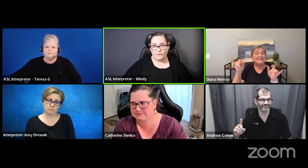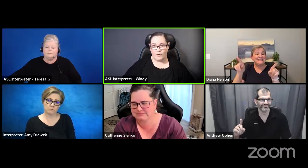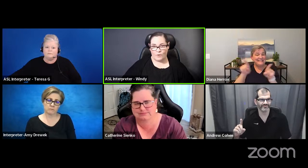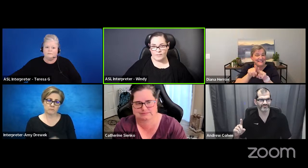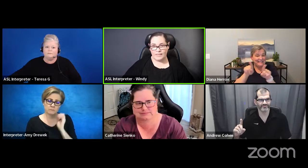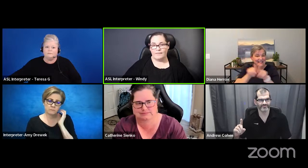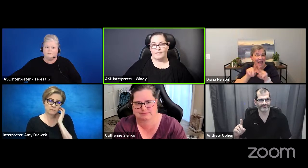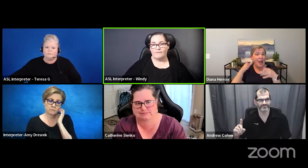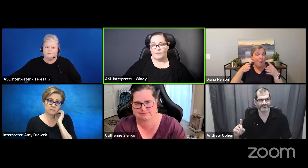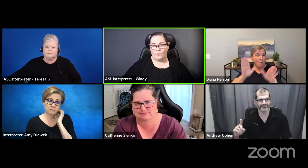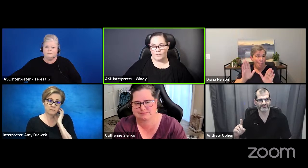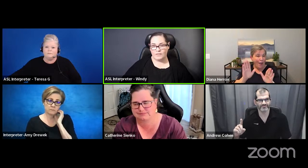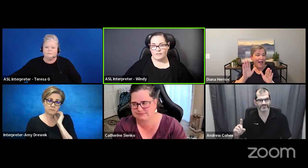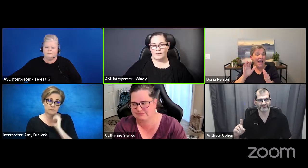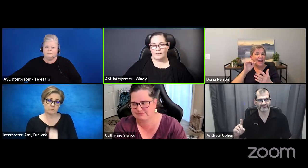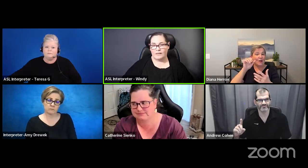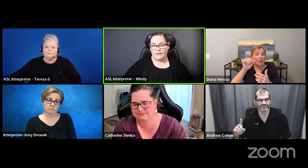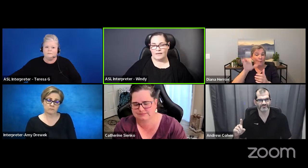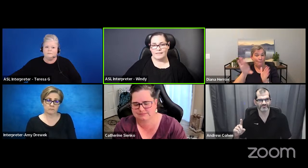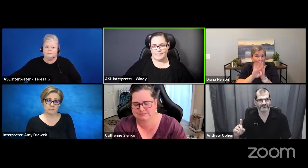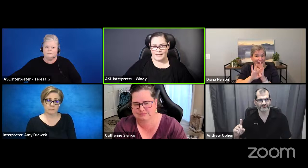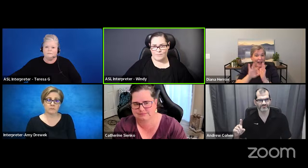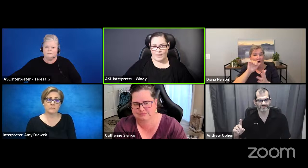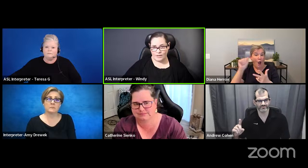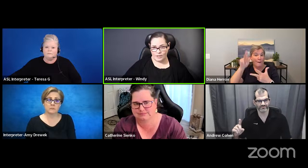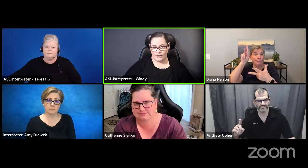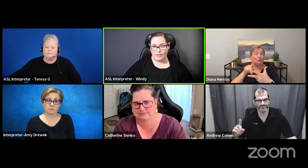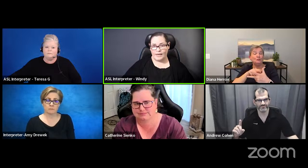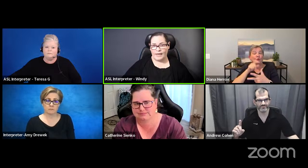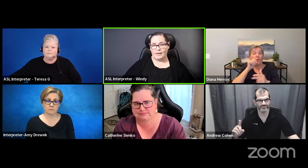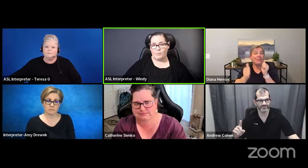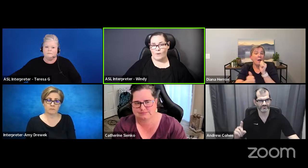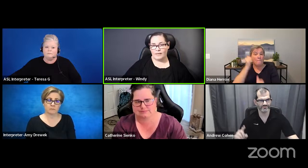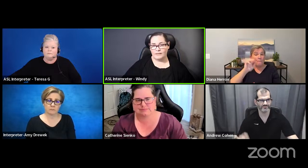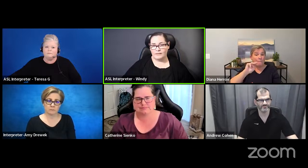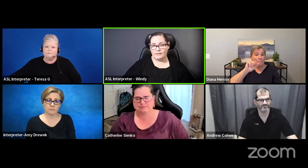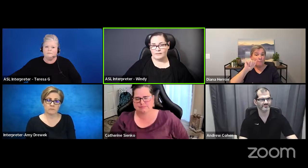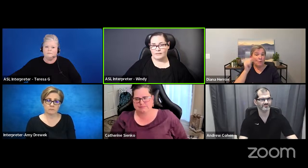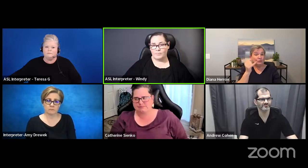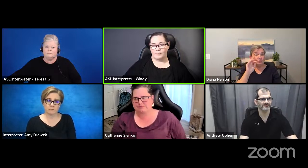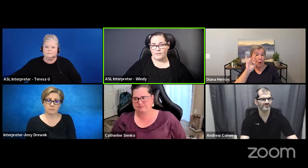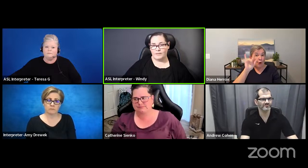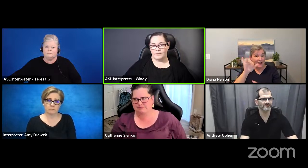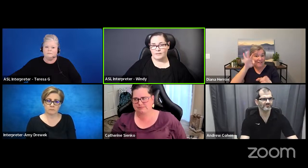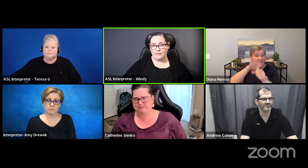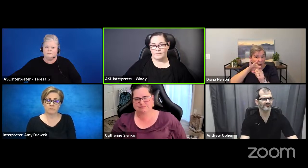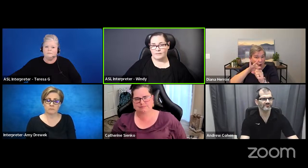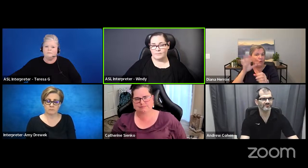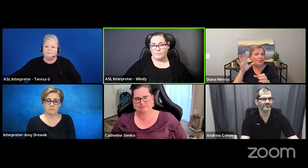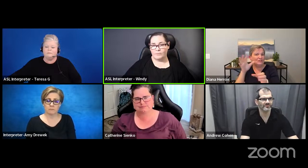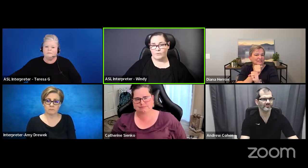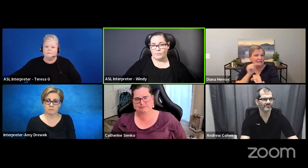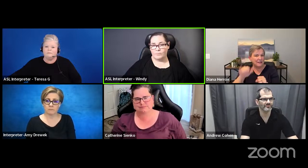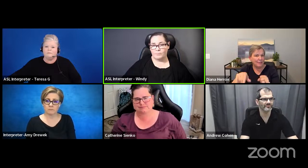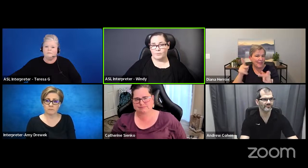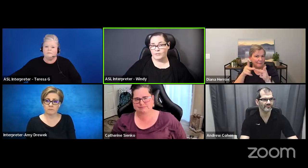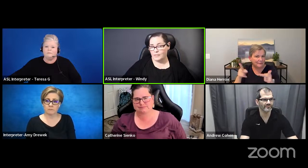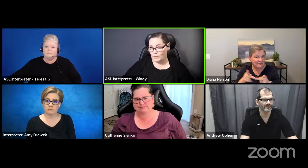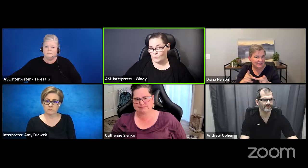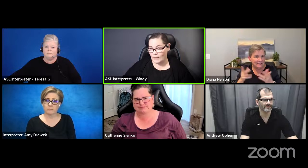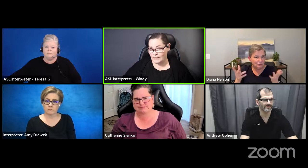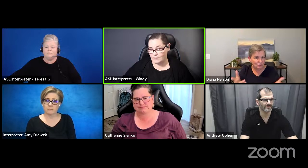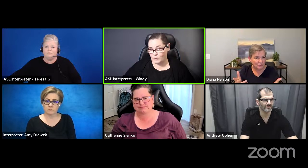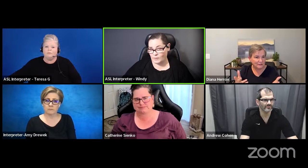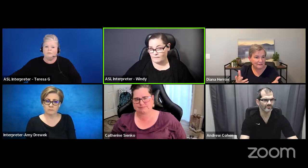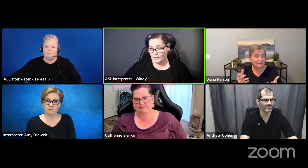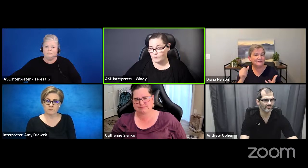make motions for those, and then vote in the same manner and appoint the